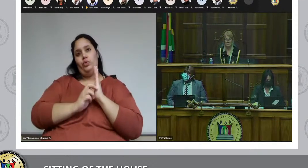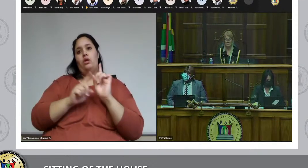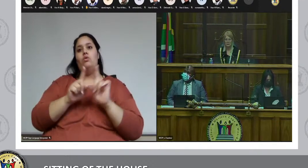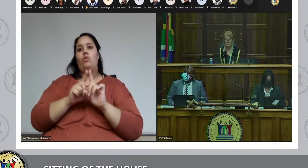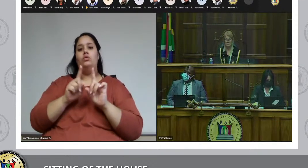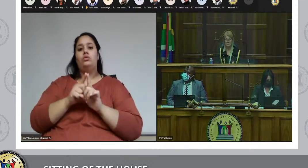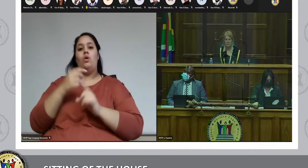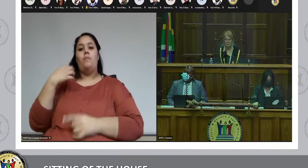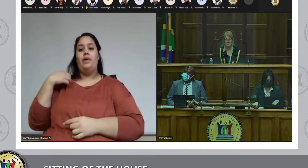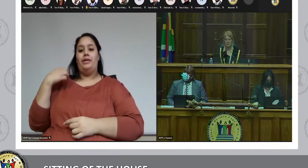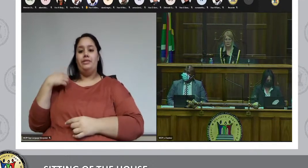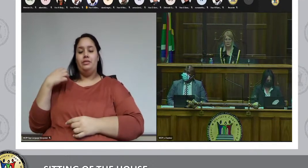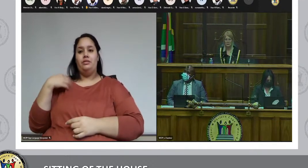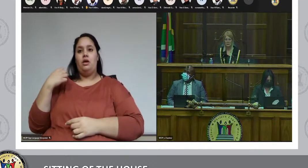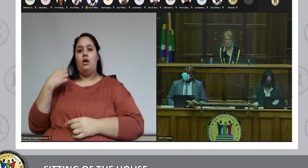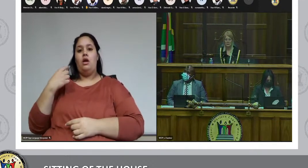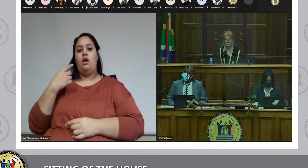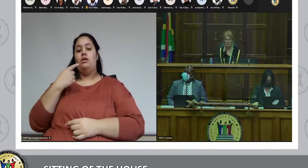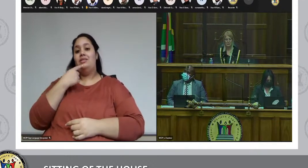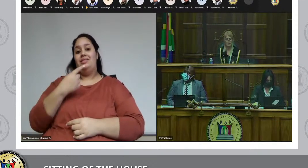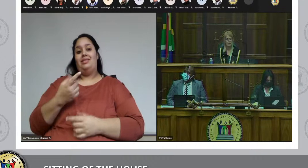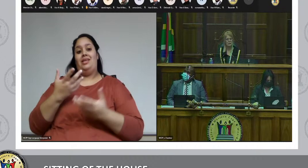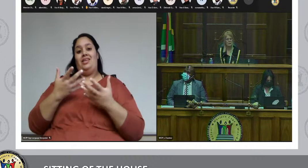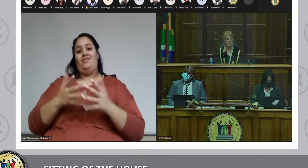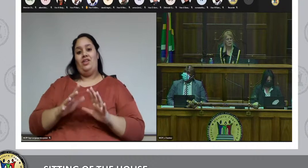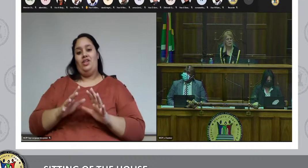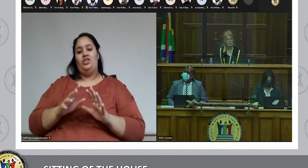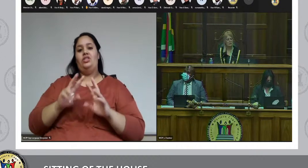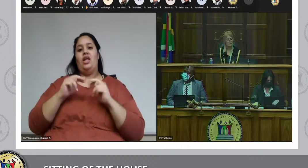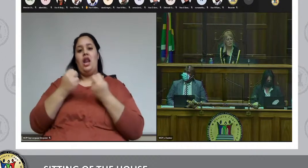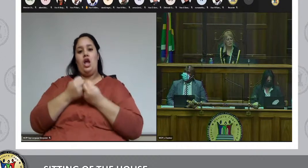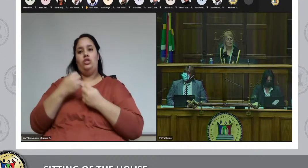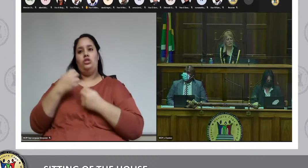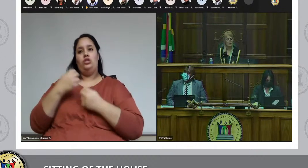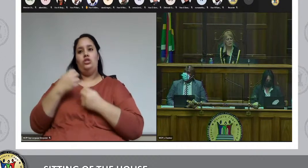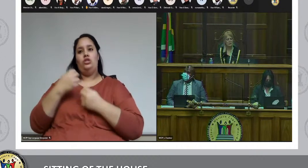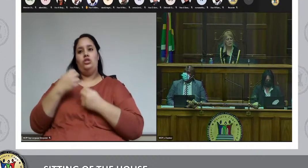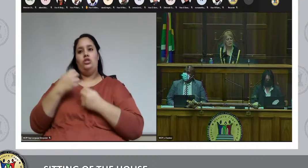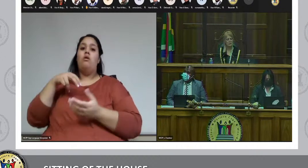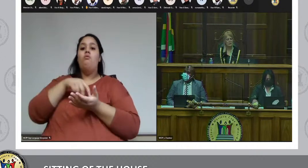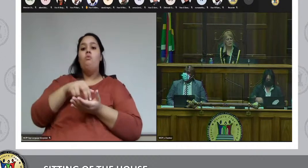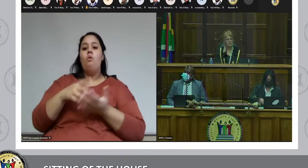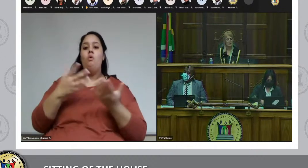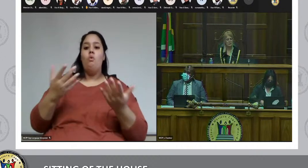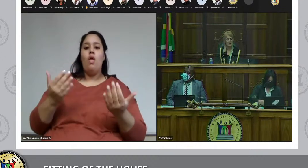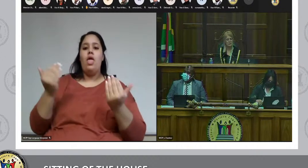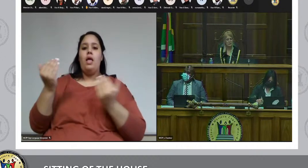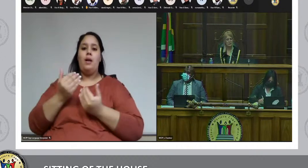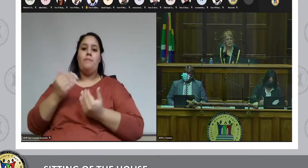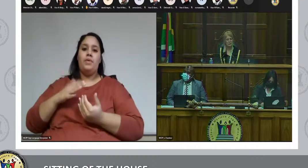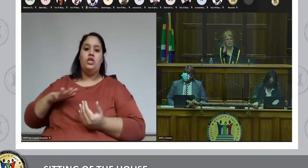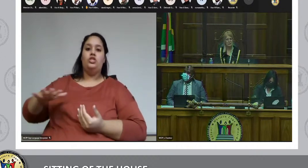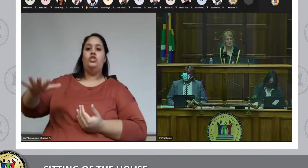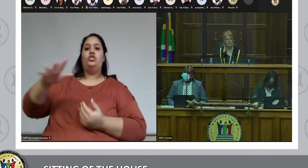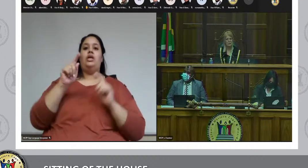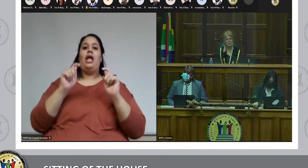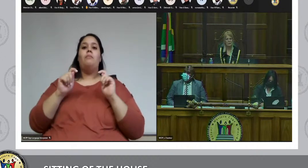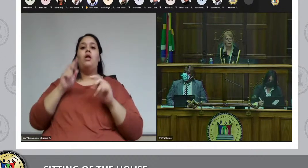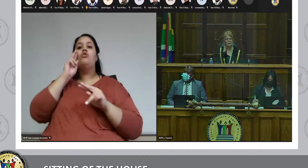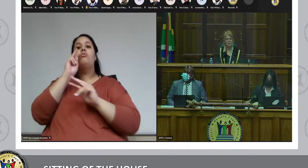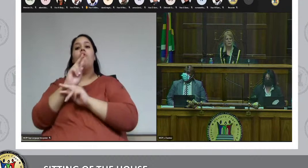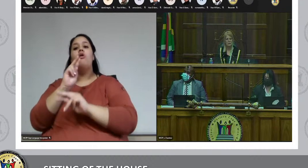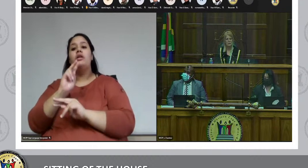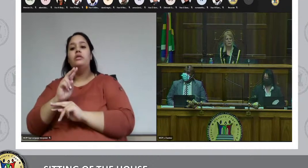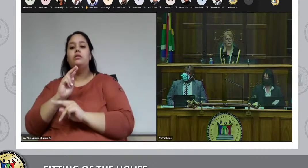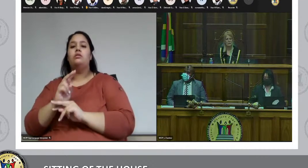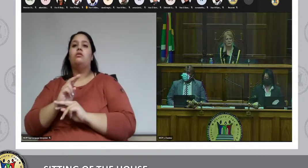the Minister indicated now, the National Minister even patrolled the beautiful beaches in Cape Town to monitor